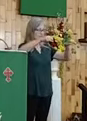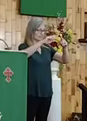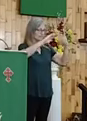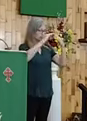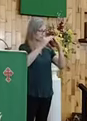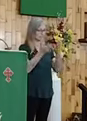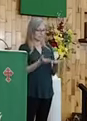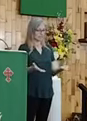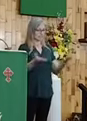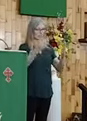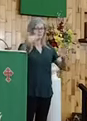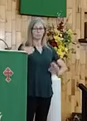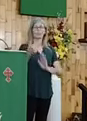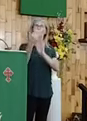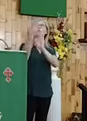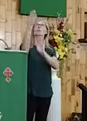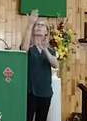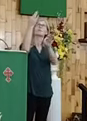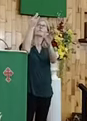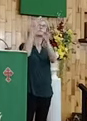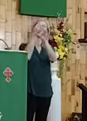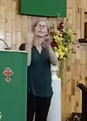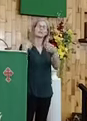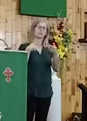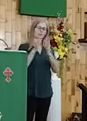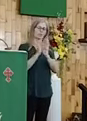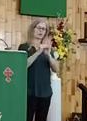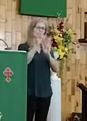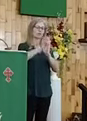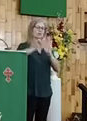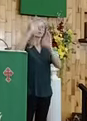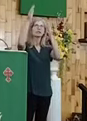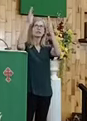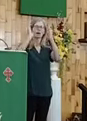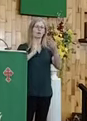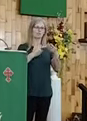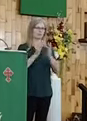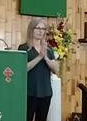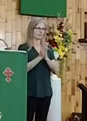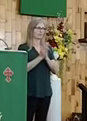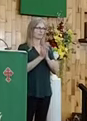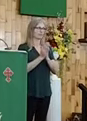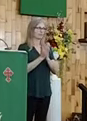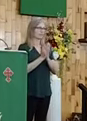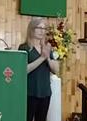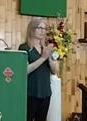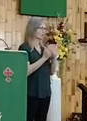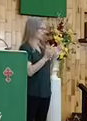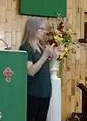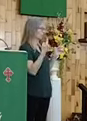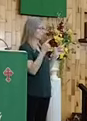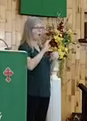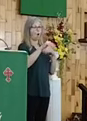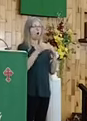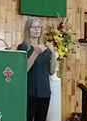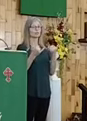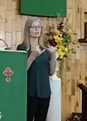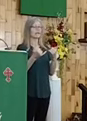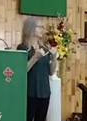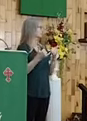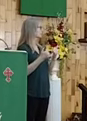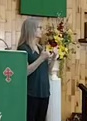gathered here before you in faith, let us pray to the Lord. Lord, hear our prayer. And for all today's intentions that we've